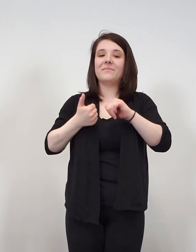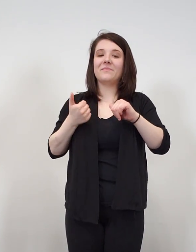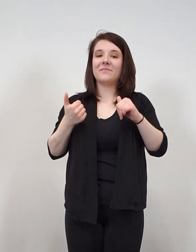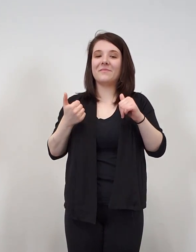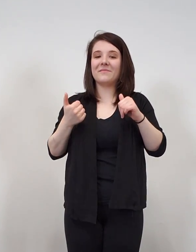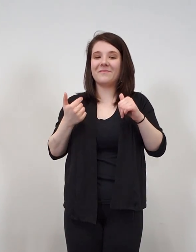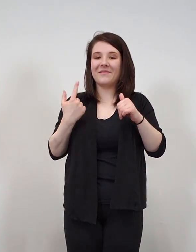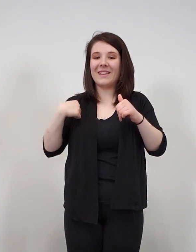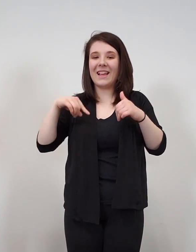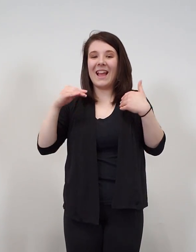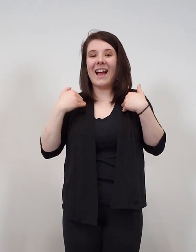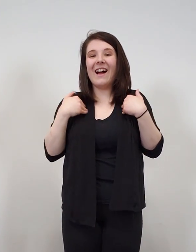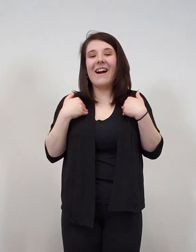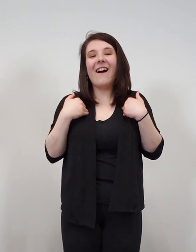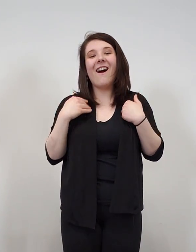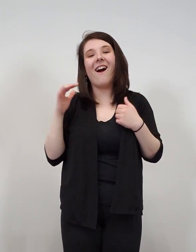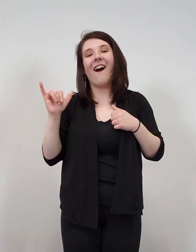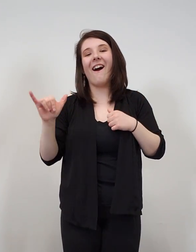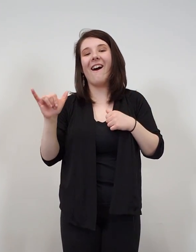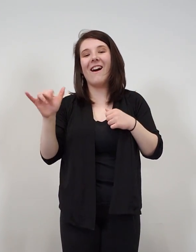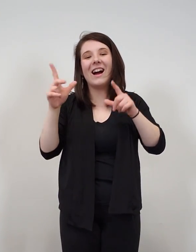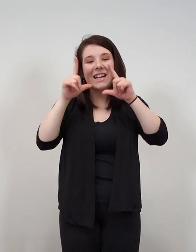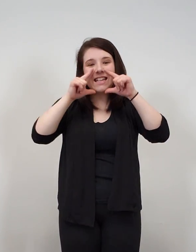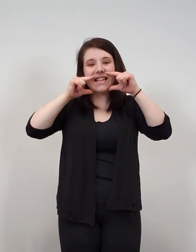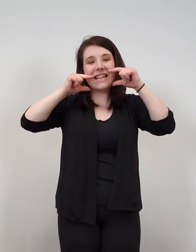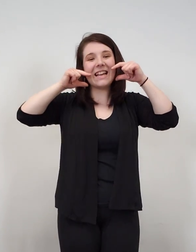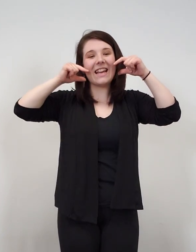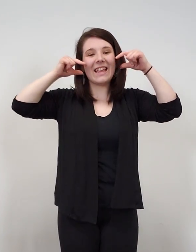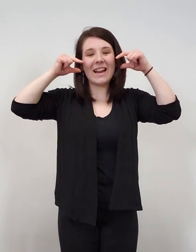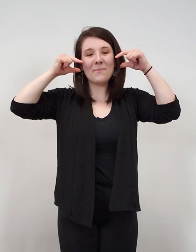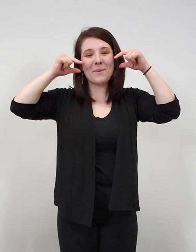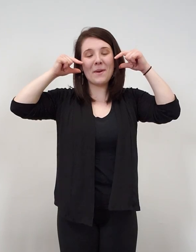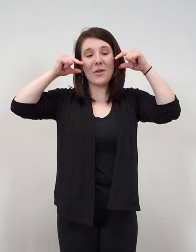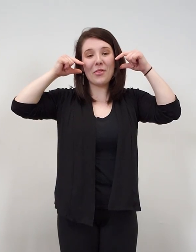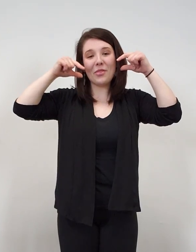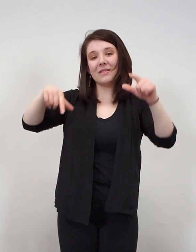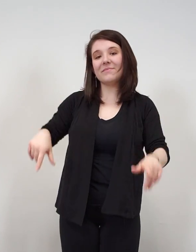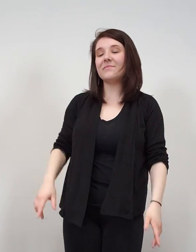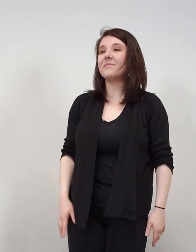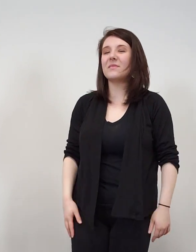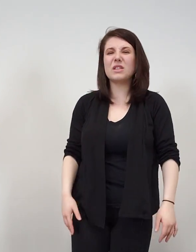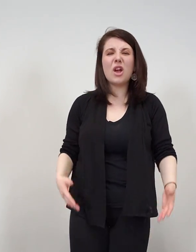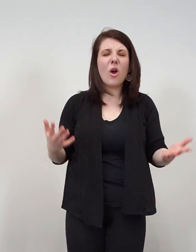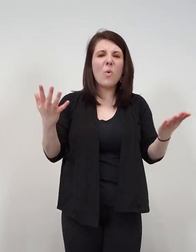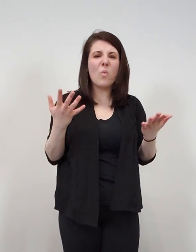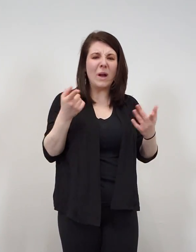mouth. And what is this? I'm gonna make it look like a sphincter.